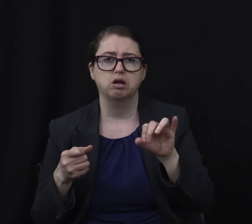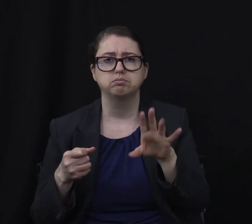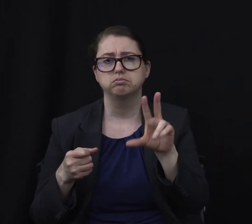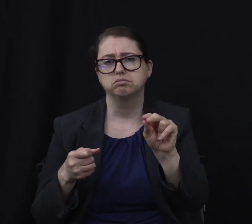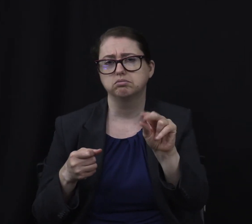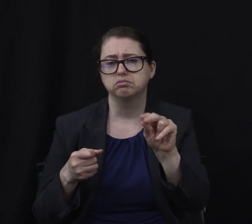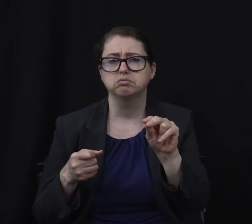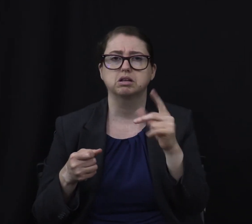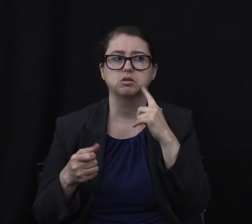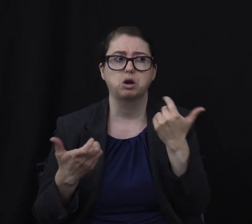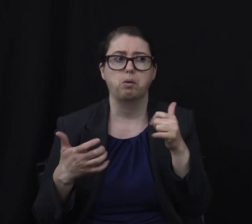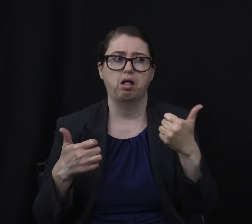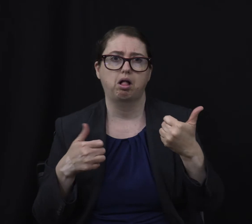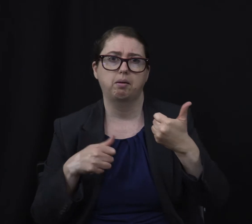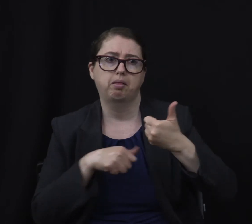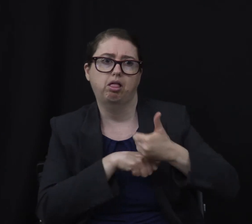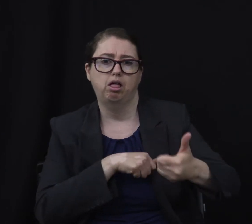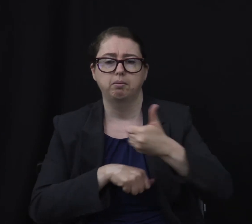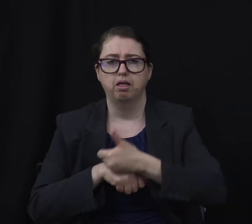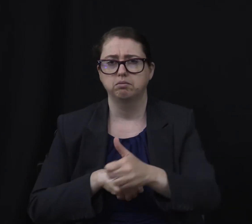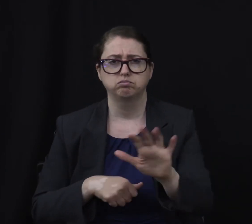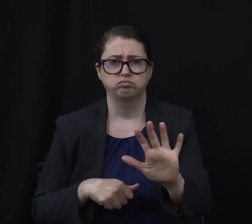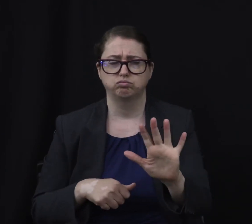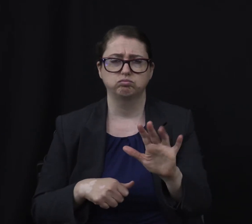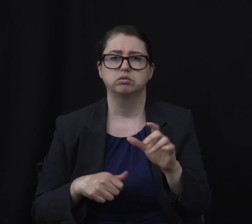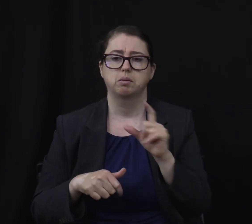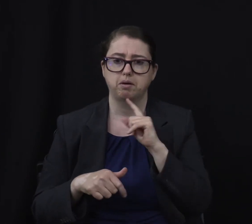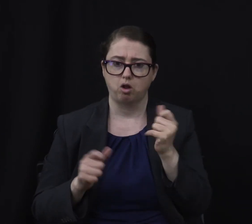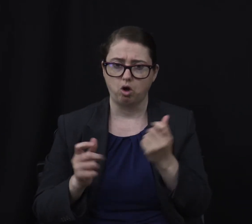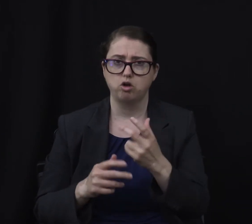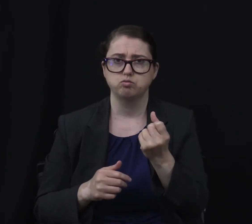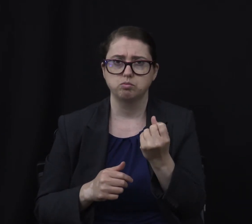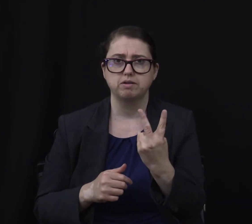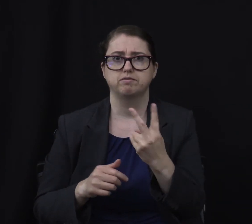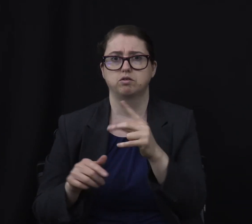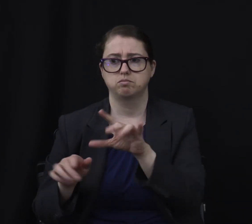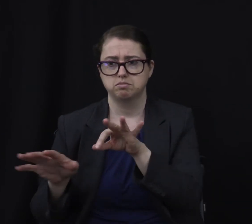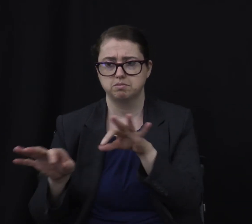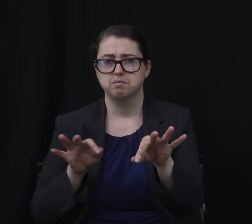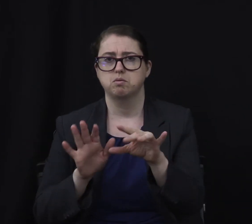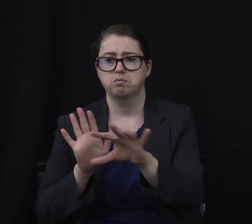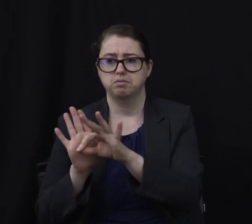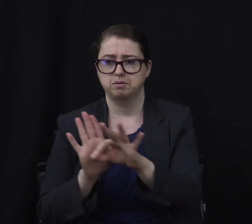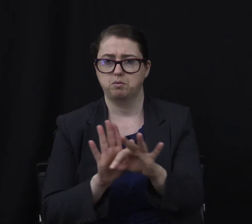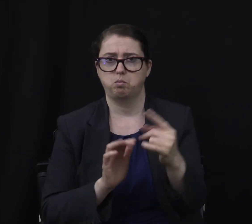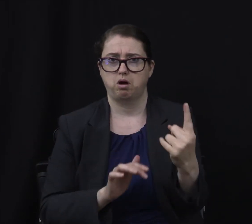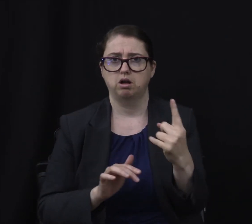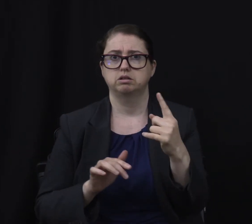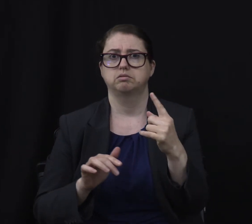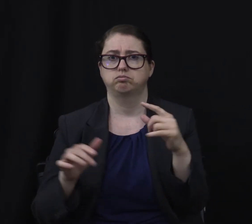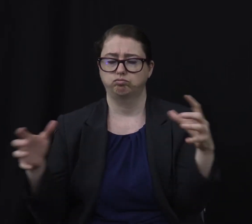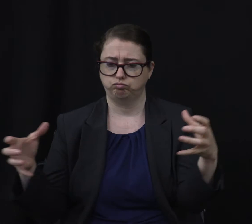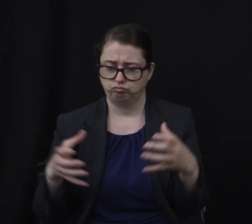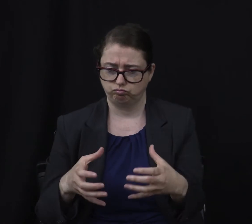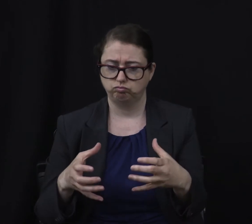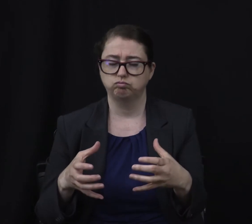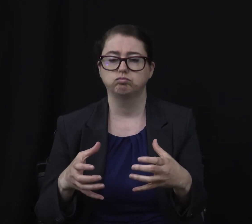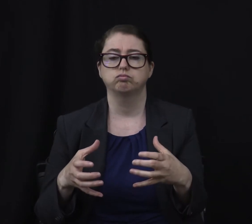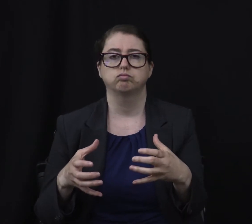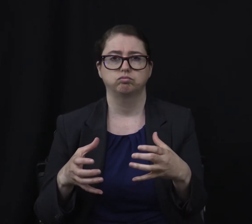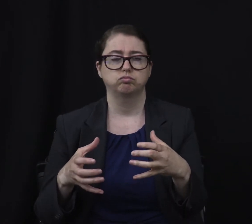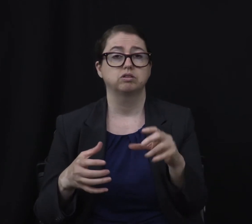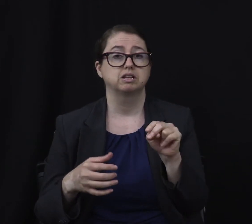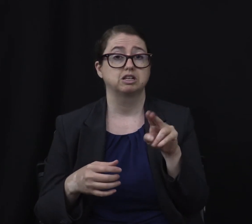And so in Genesis chapter 13, it gives us the list of the men that were chosen. It says, from the tribe of